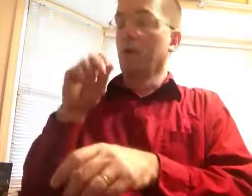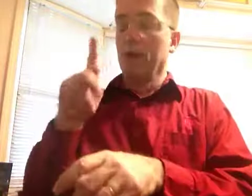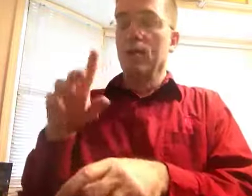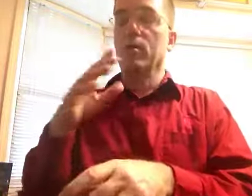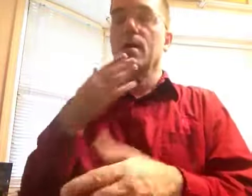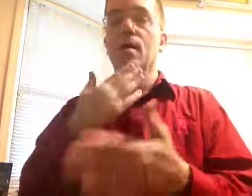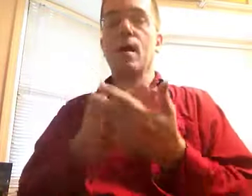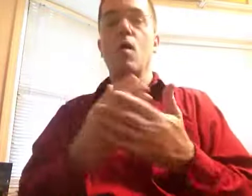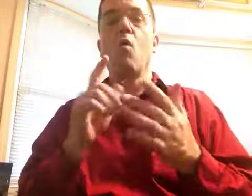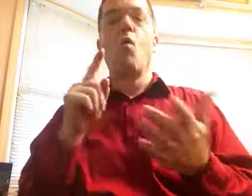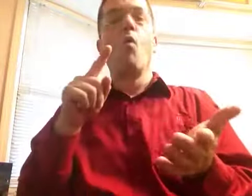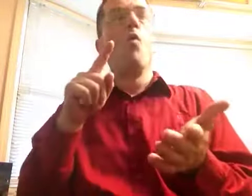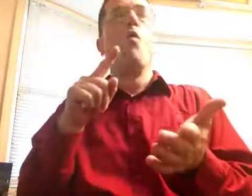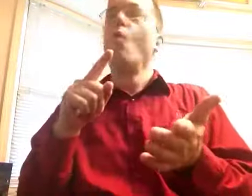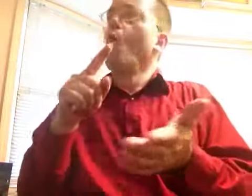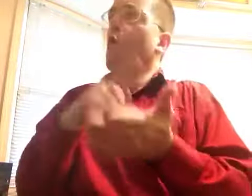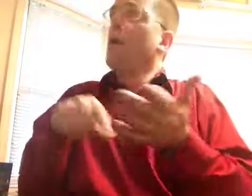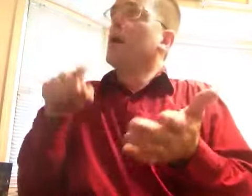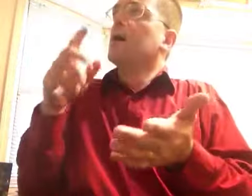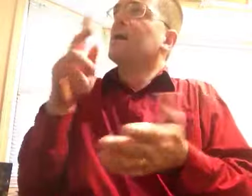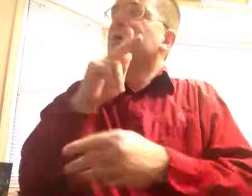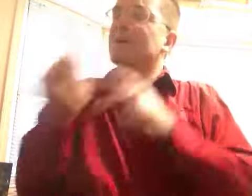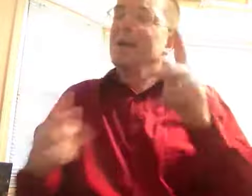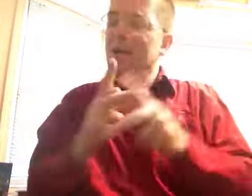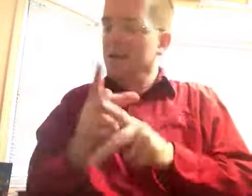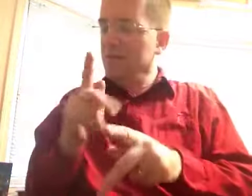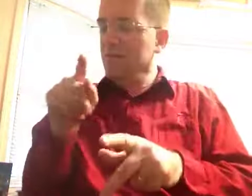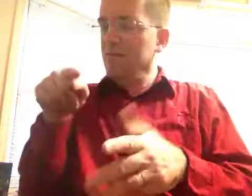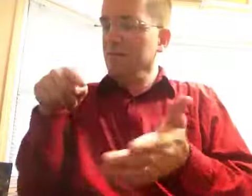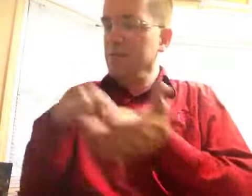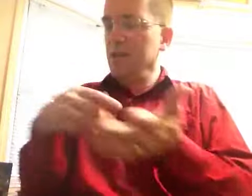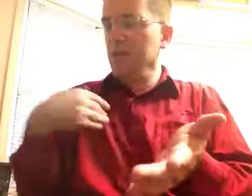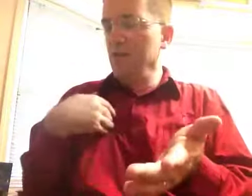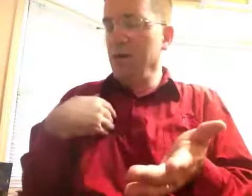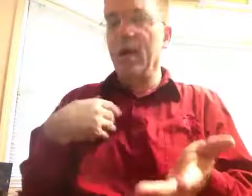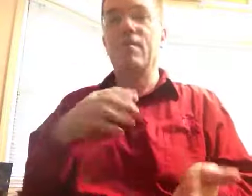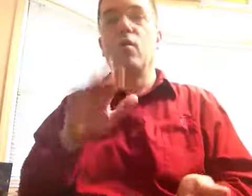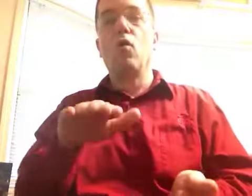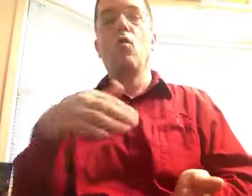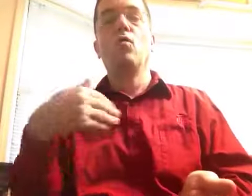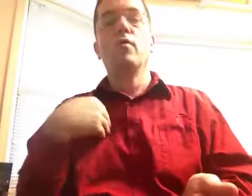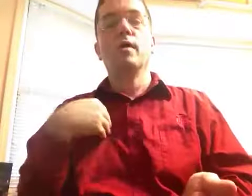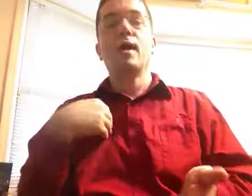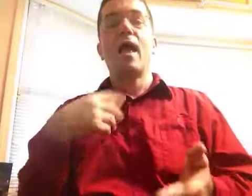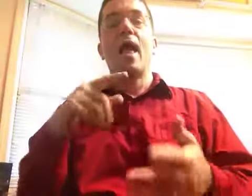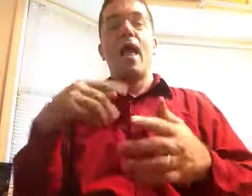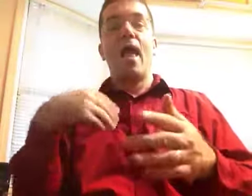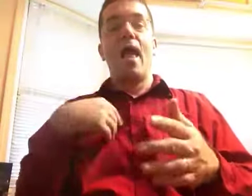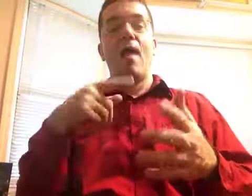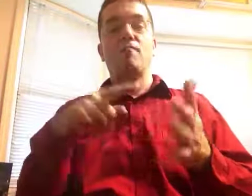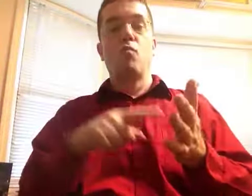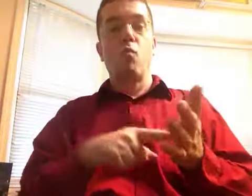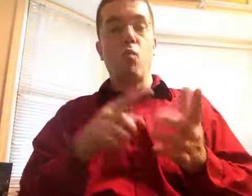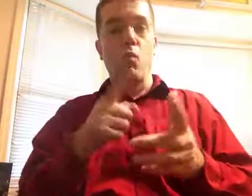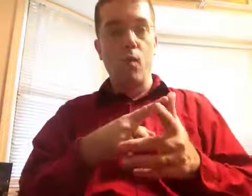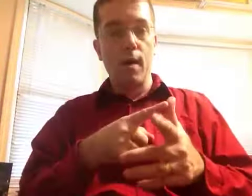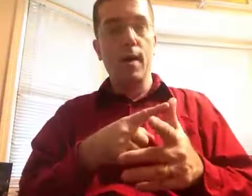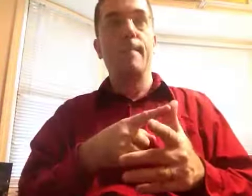loan, which was taken out for an investment that my husband did with another business he thought was going to take off, and we ended up losing that